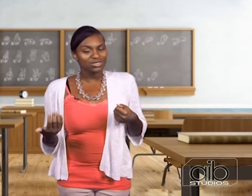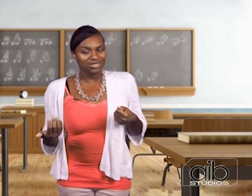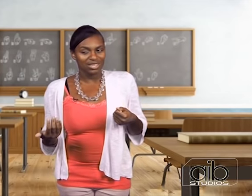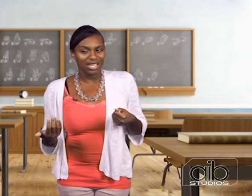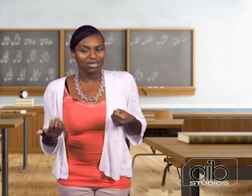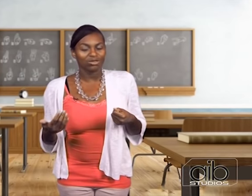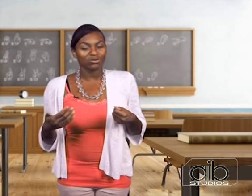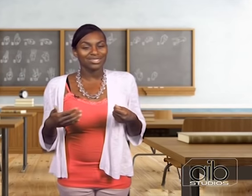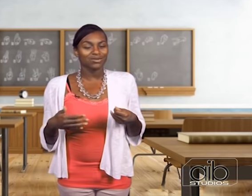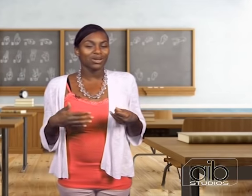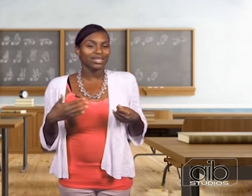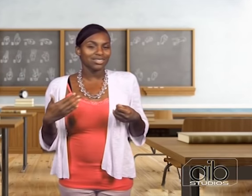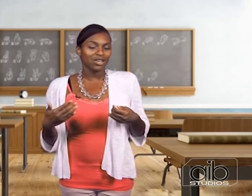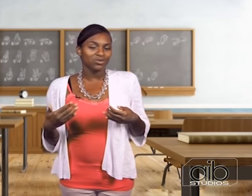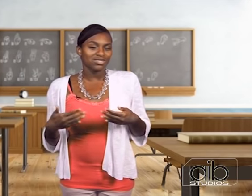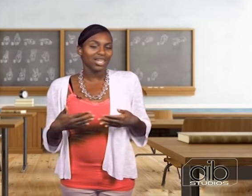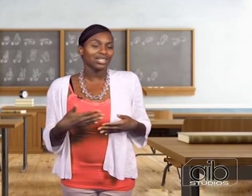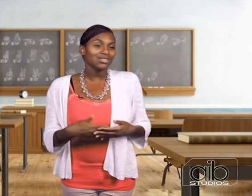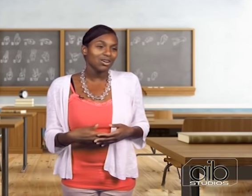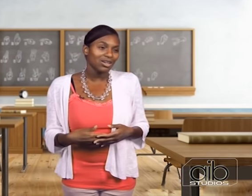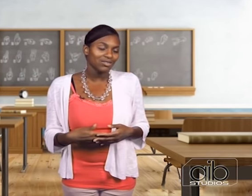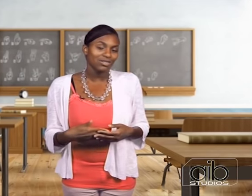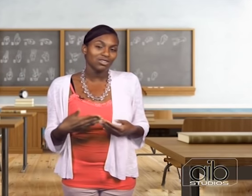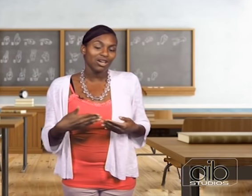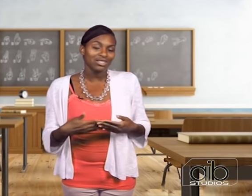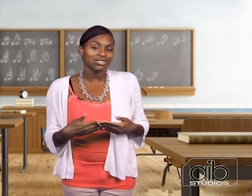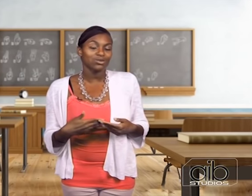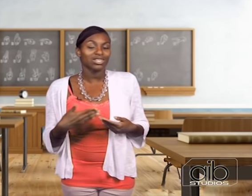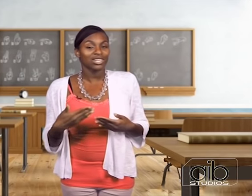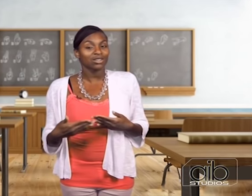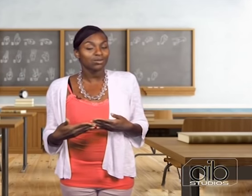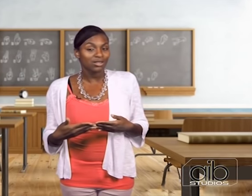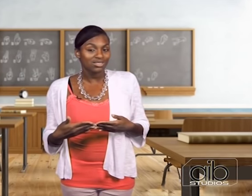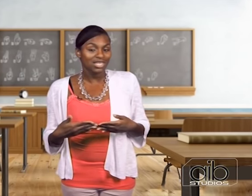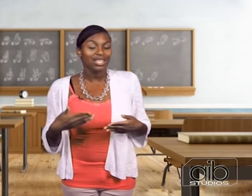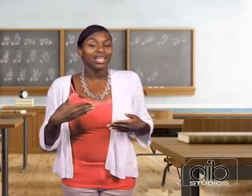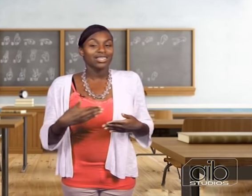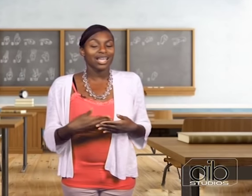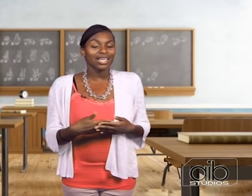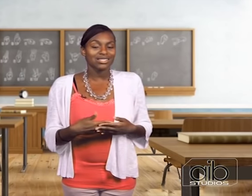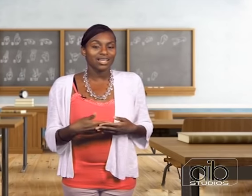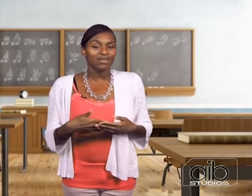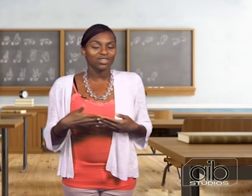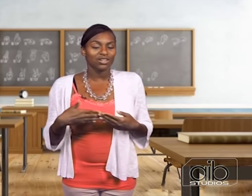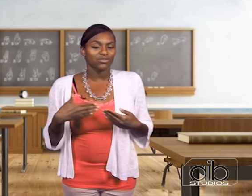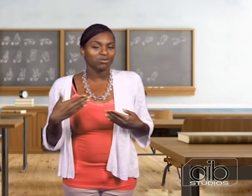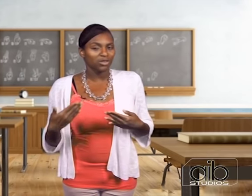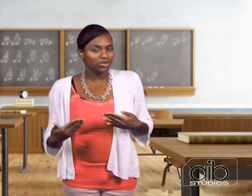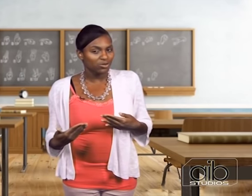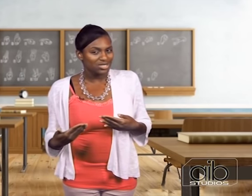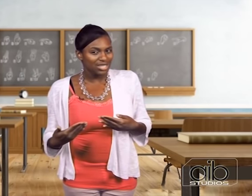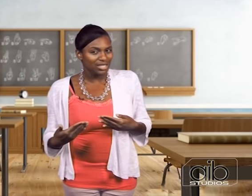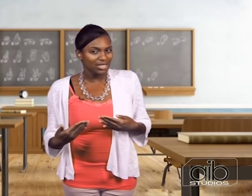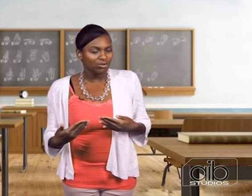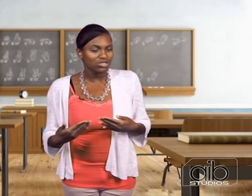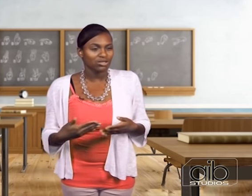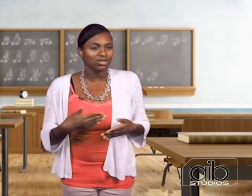of the time, the reason why deaf will sign and talk, if they're talking to a hearing person that is not very familiar with sign language, or they're